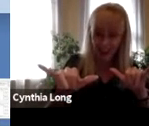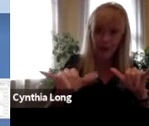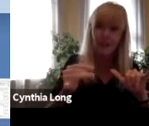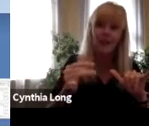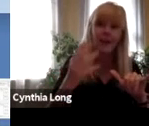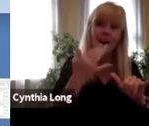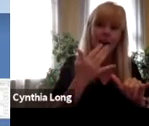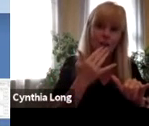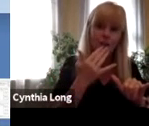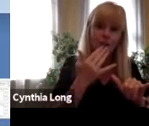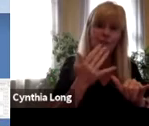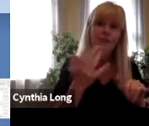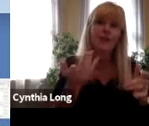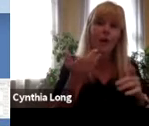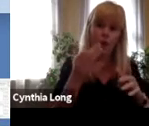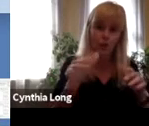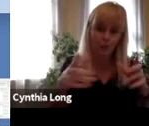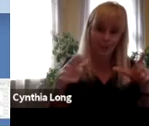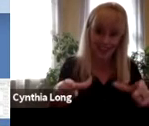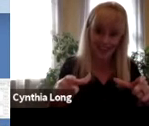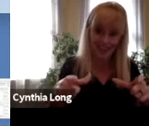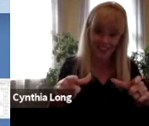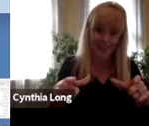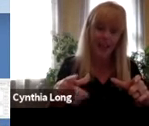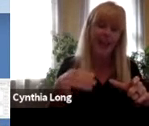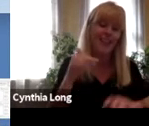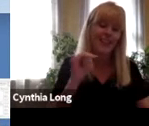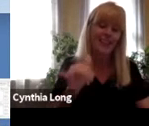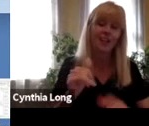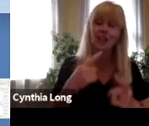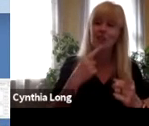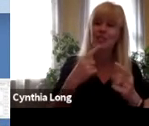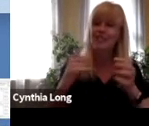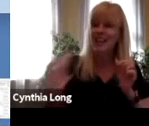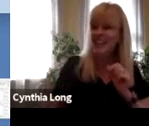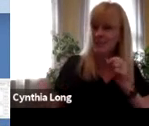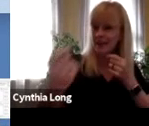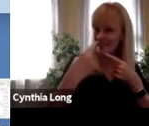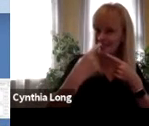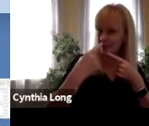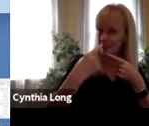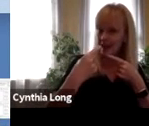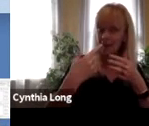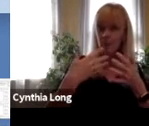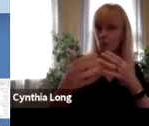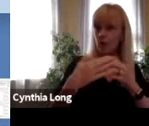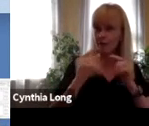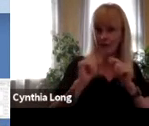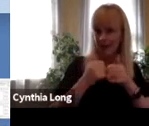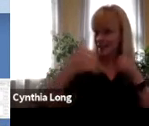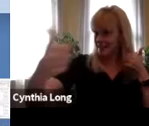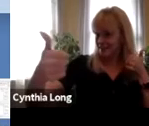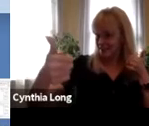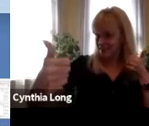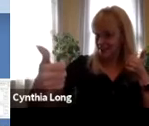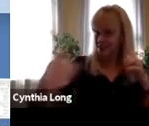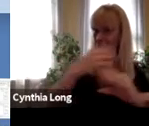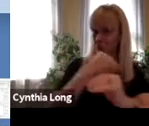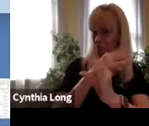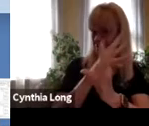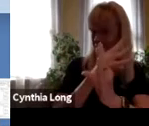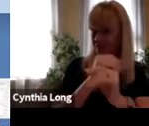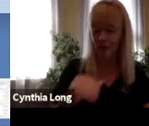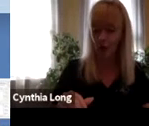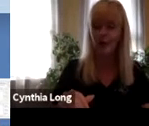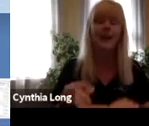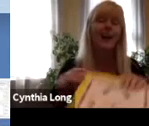the same colors on your plate. And then you just eat them at the same time, at a